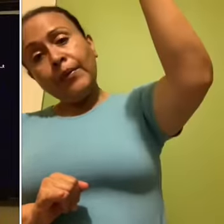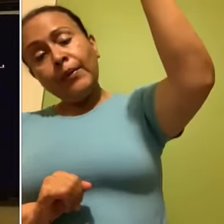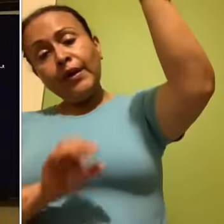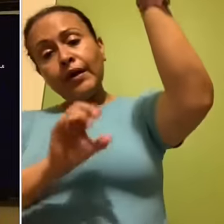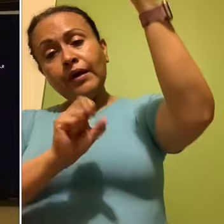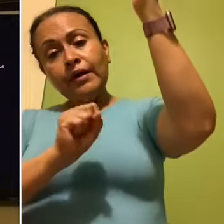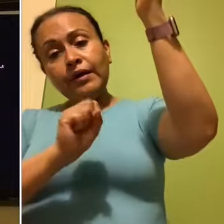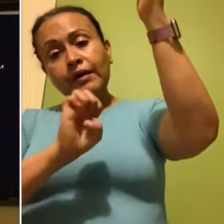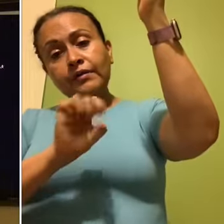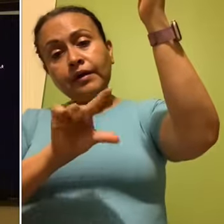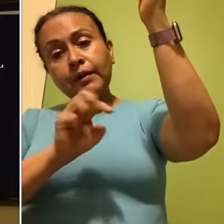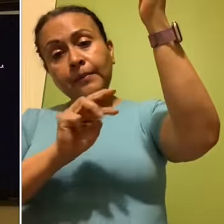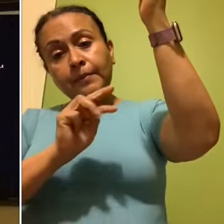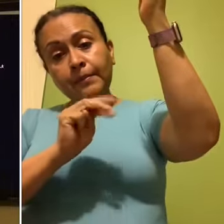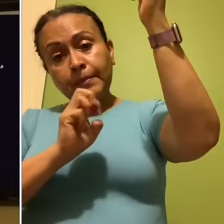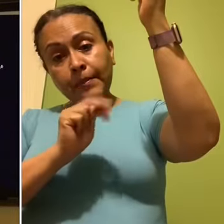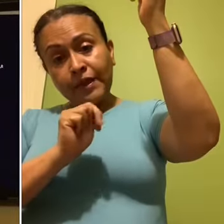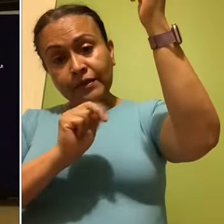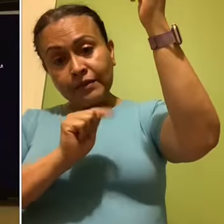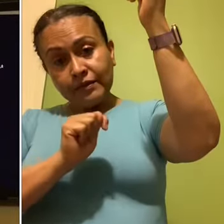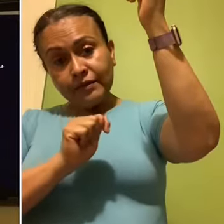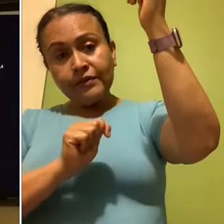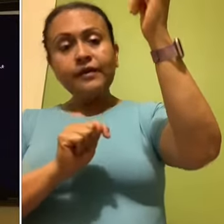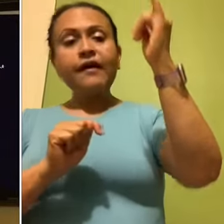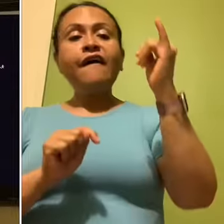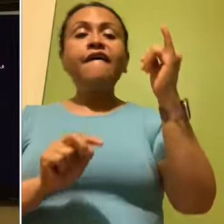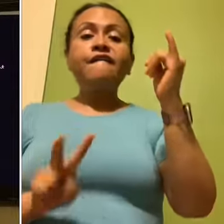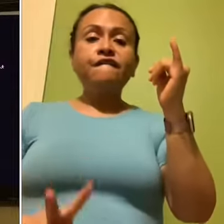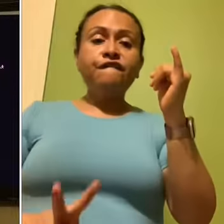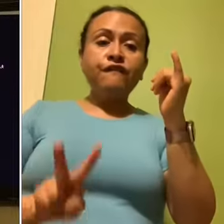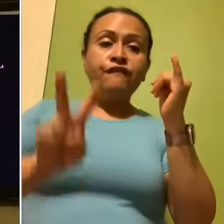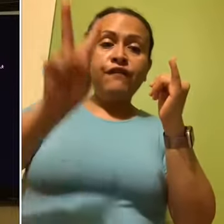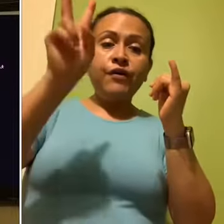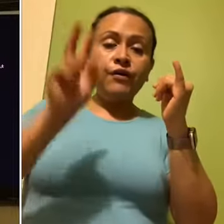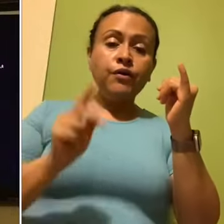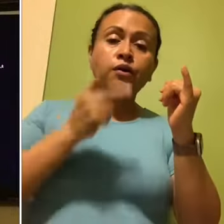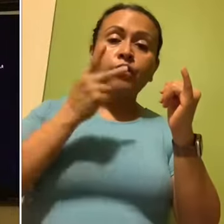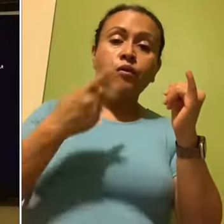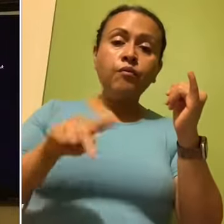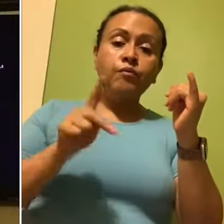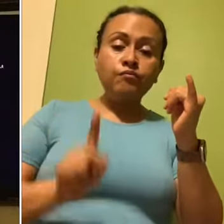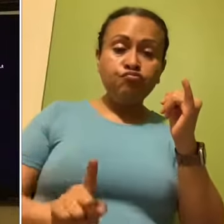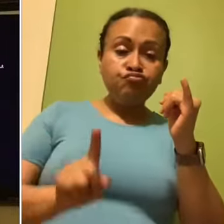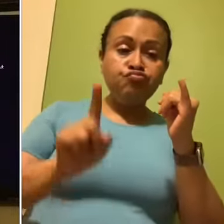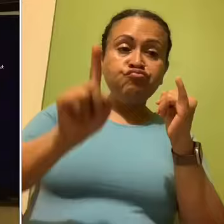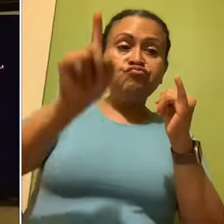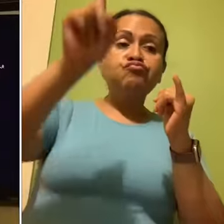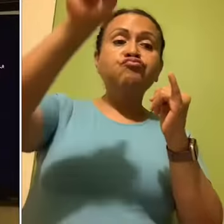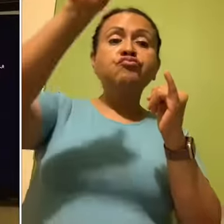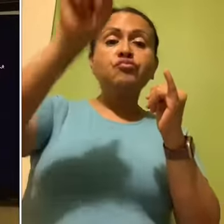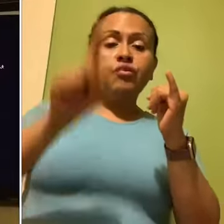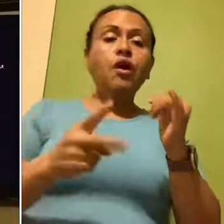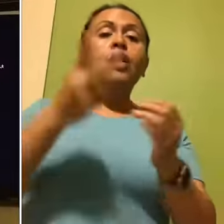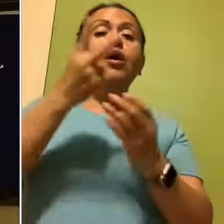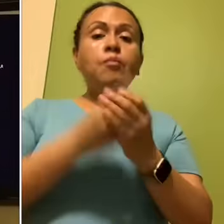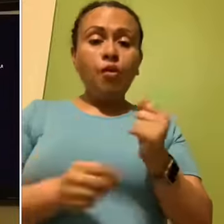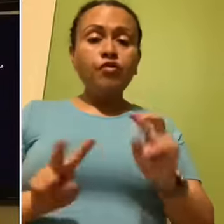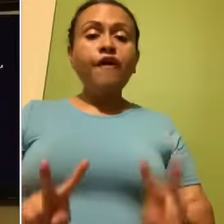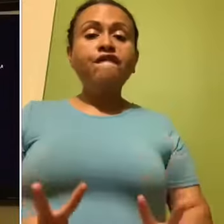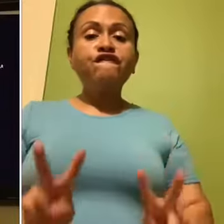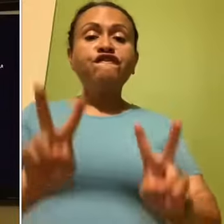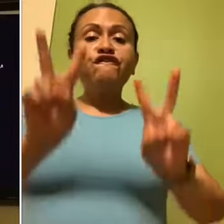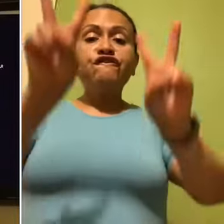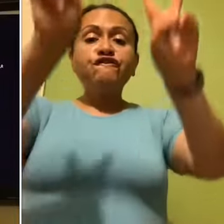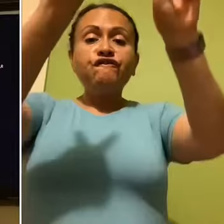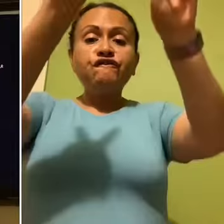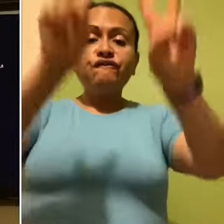as a line. So we could continue it if we wanted as a line. So just like that, a vertical line. And we could continue this one as a vertical line.